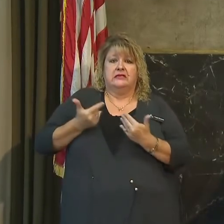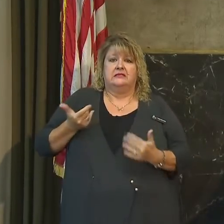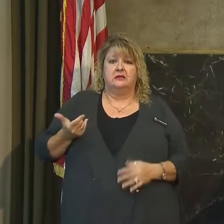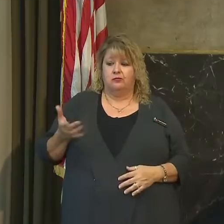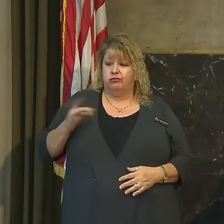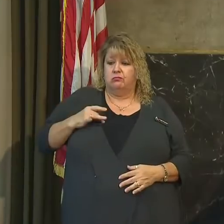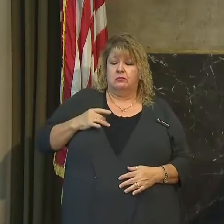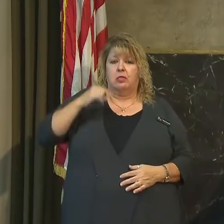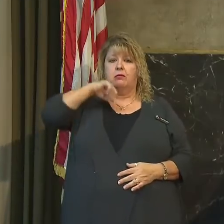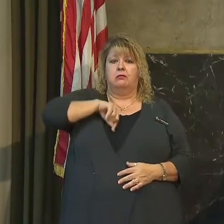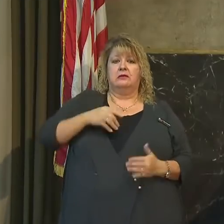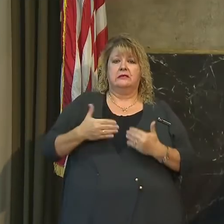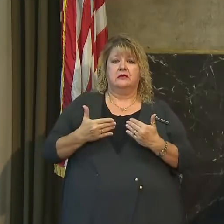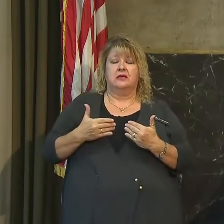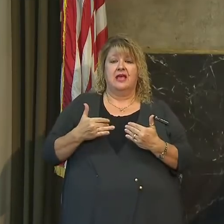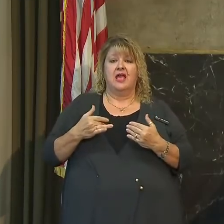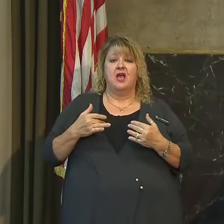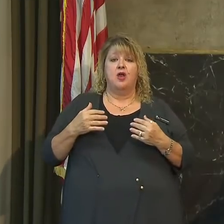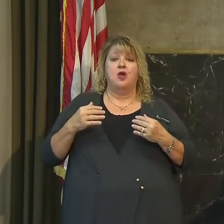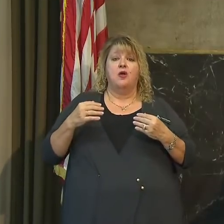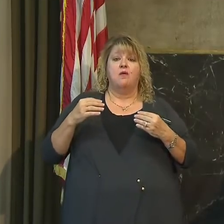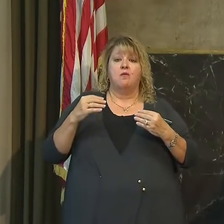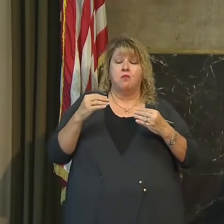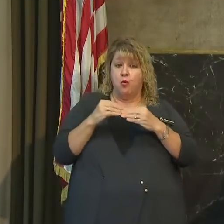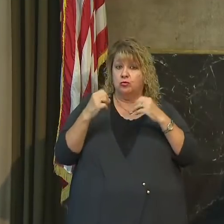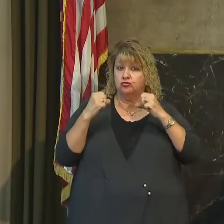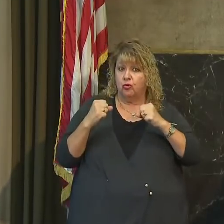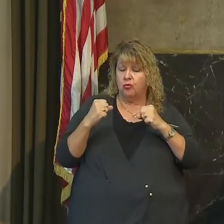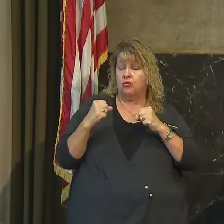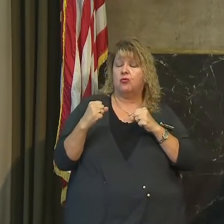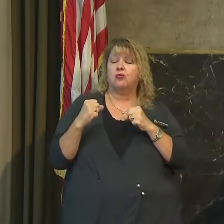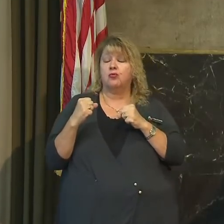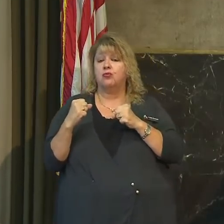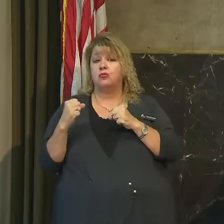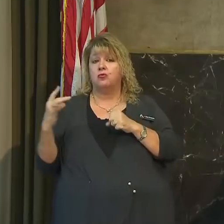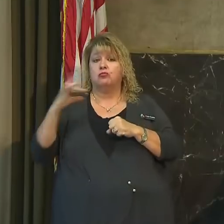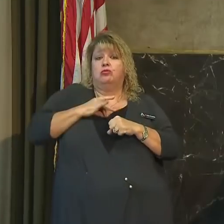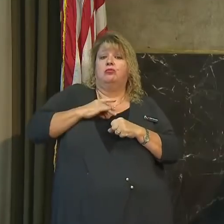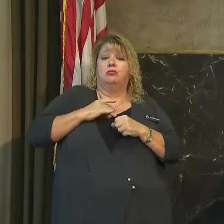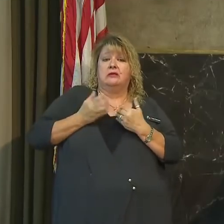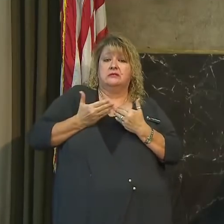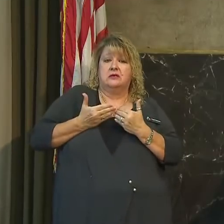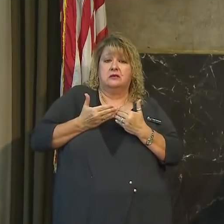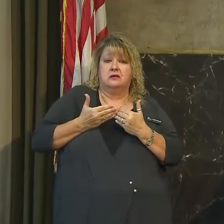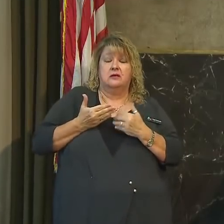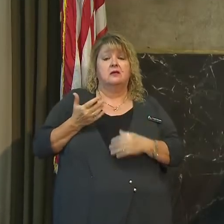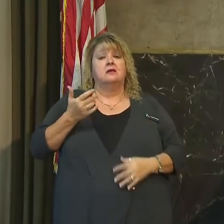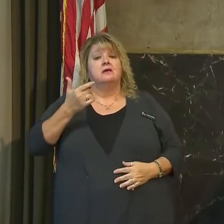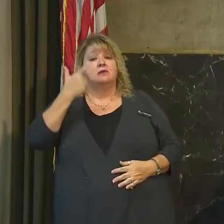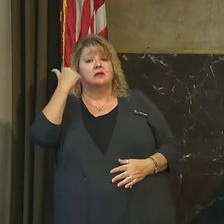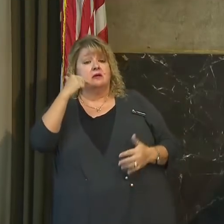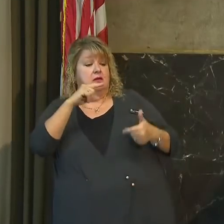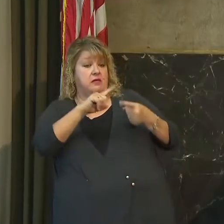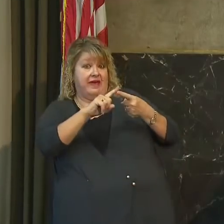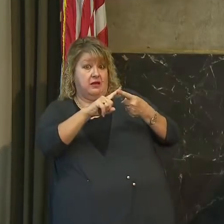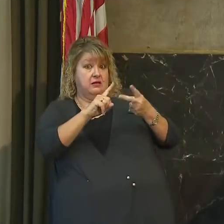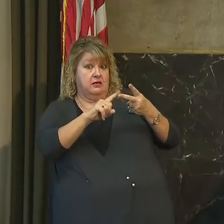more virulent, and because of our low vaccination rate, because of